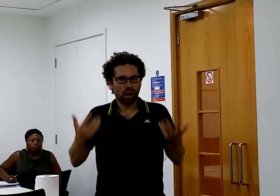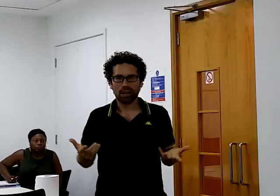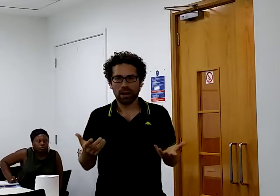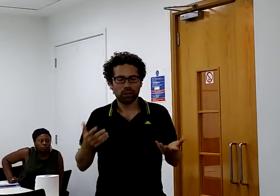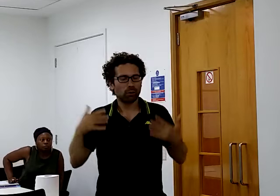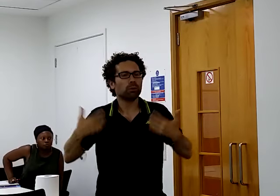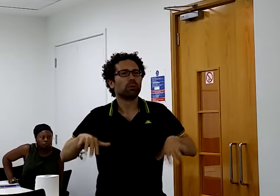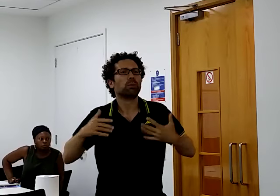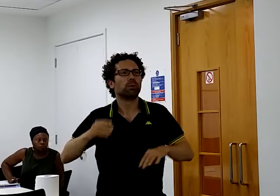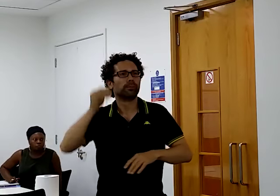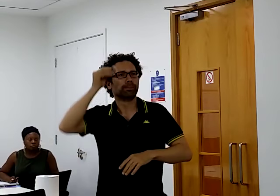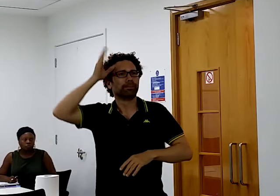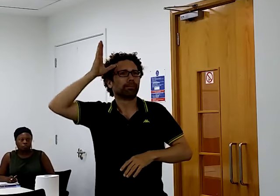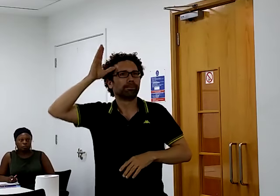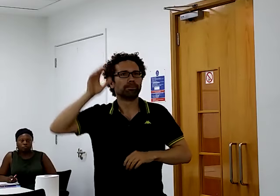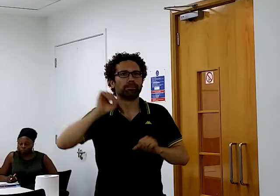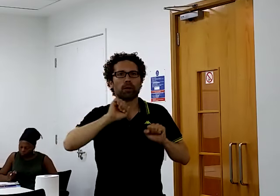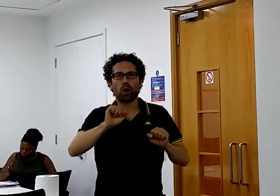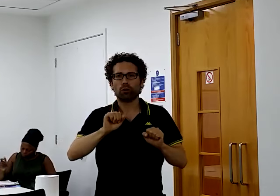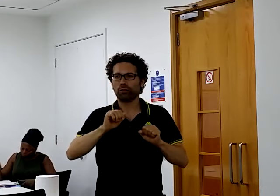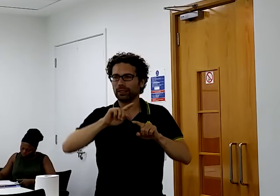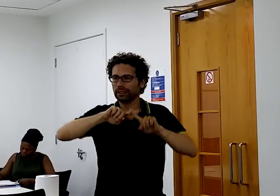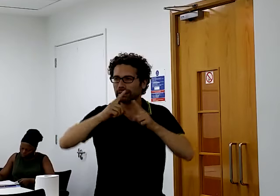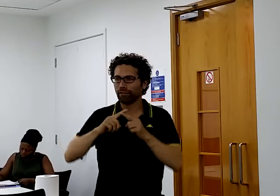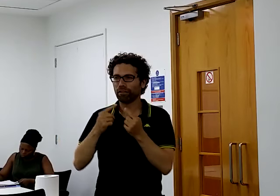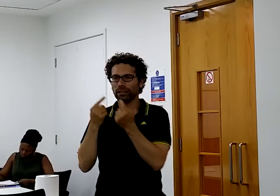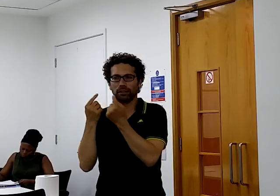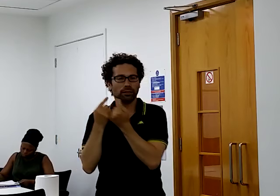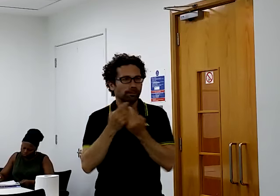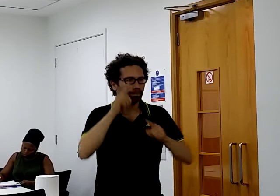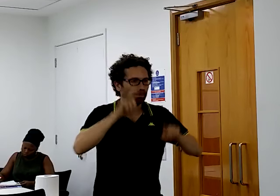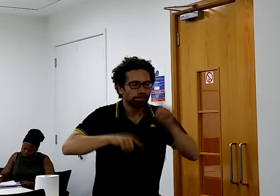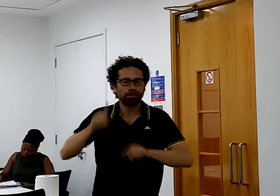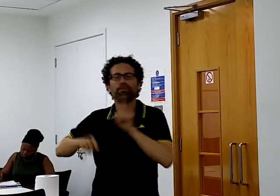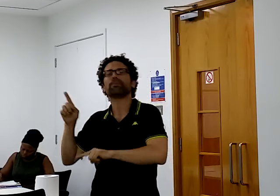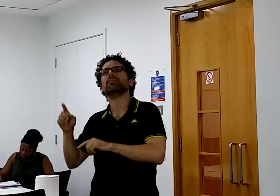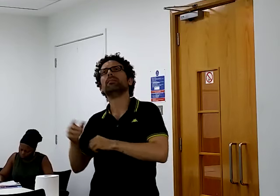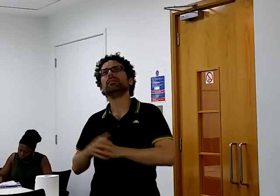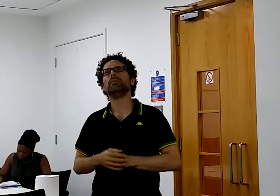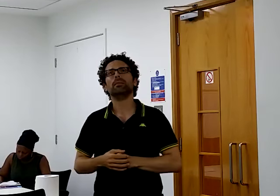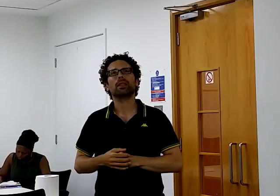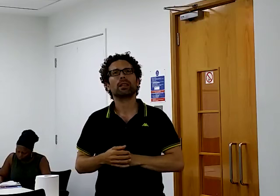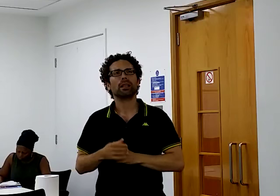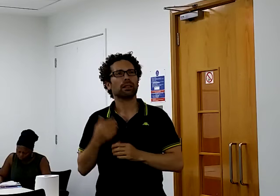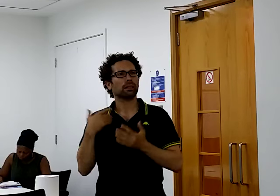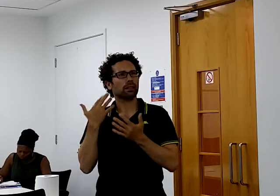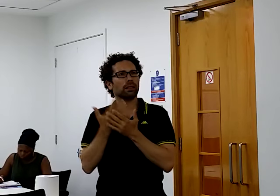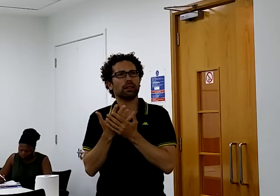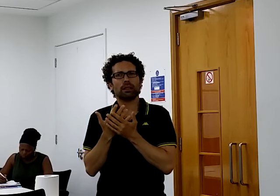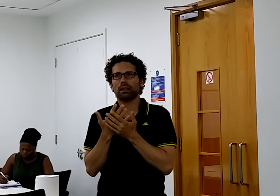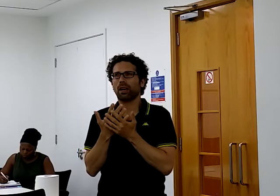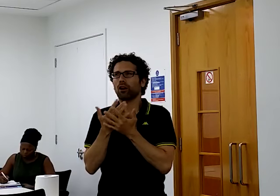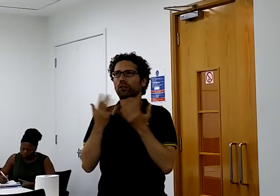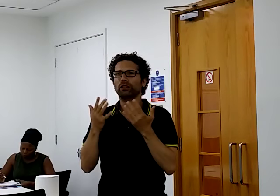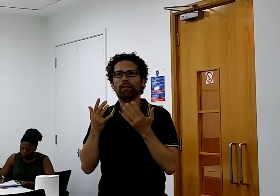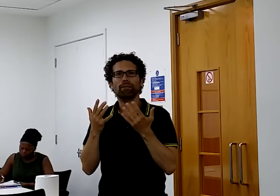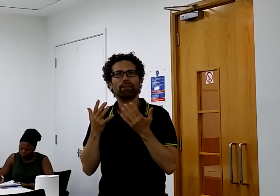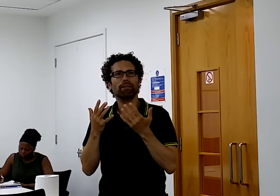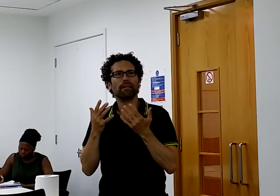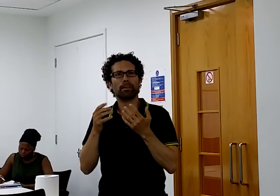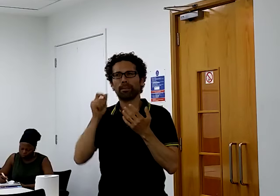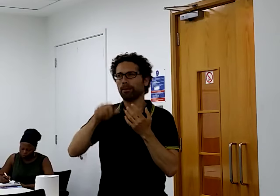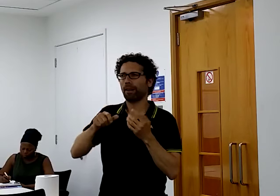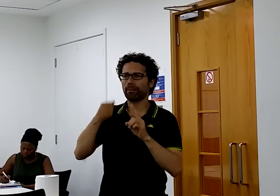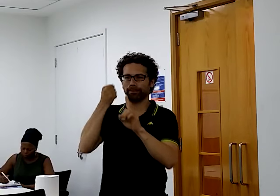everyone. Everyone that's here today, you've got your own diverse experiences and a wealth of knowledge between